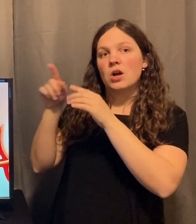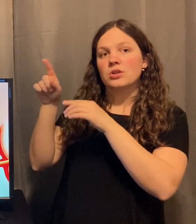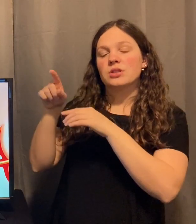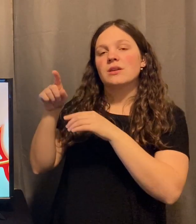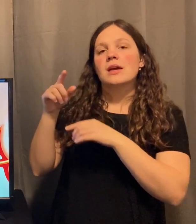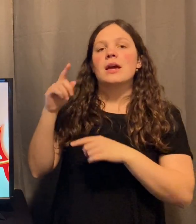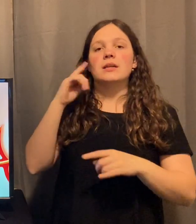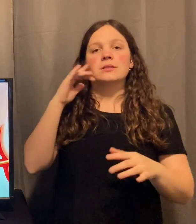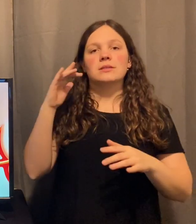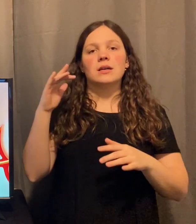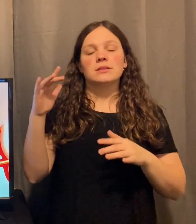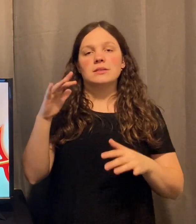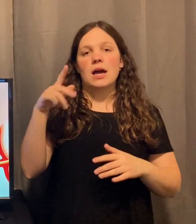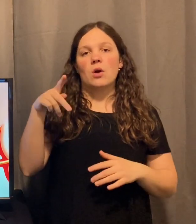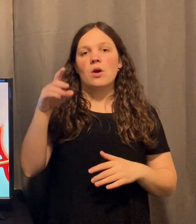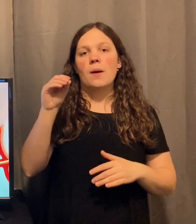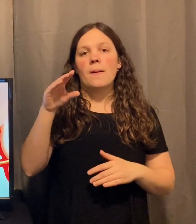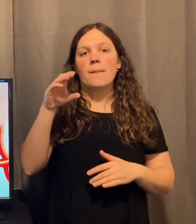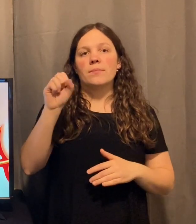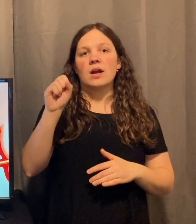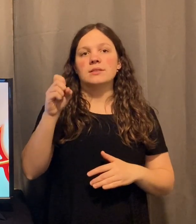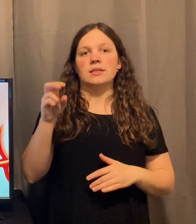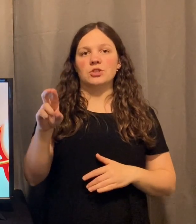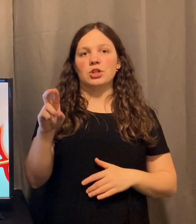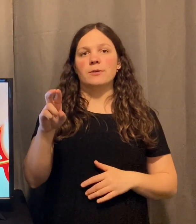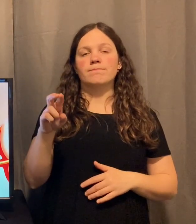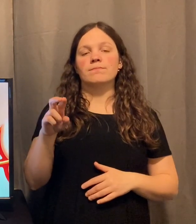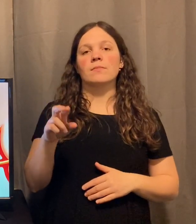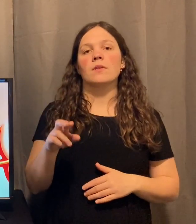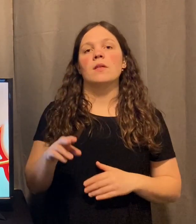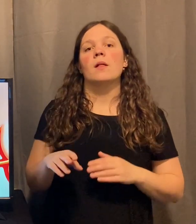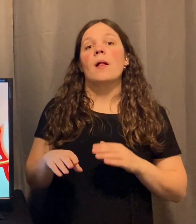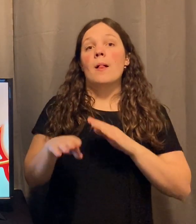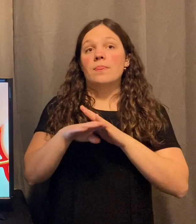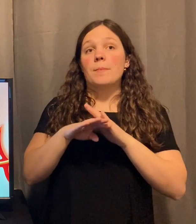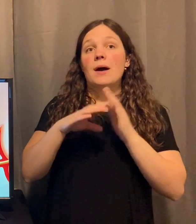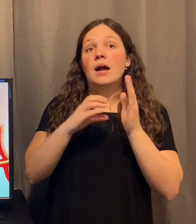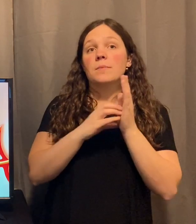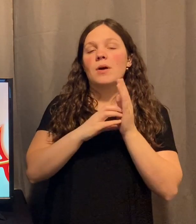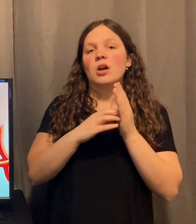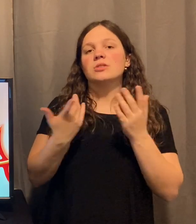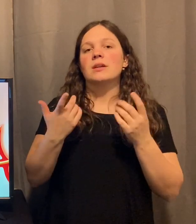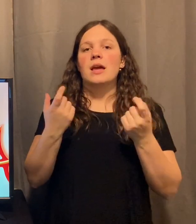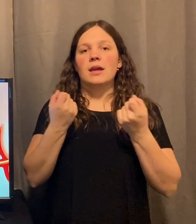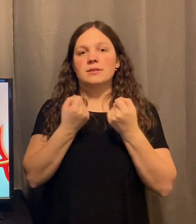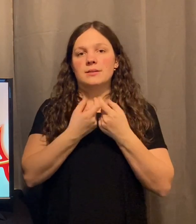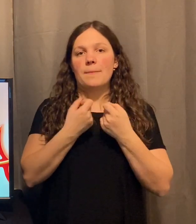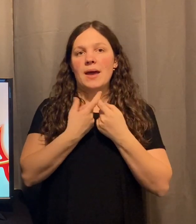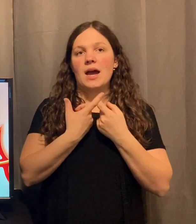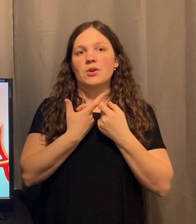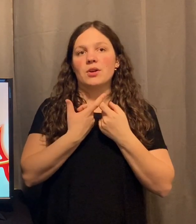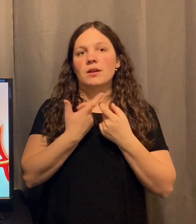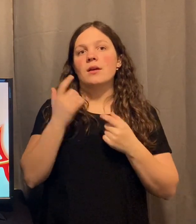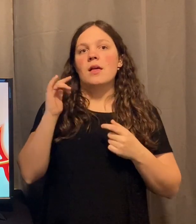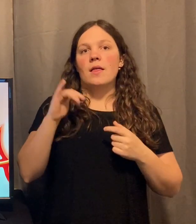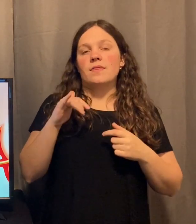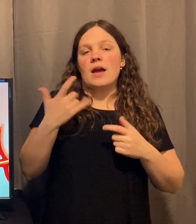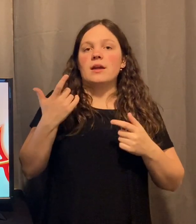part is the sound processor. The bottom part is the battery that